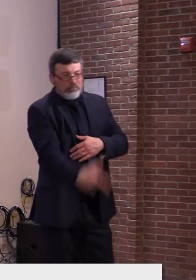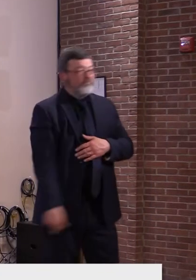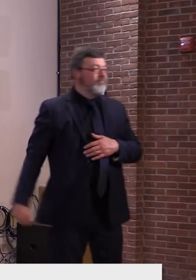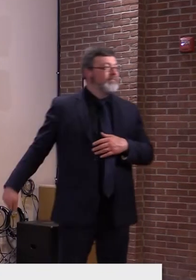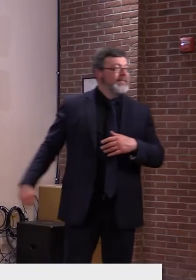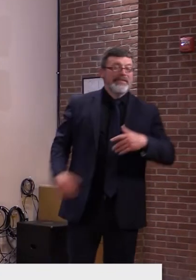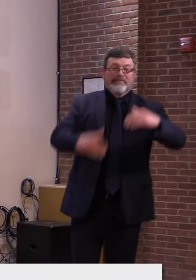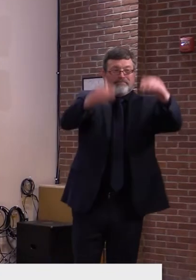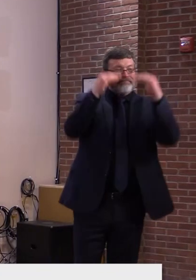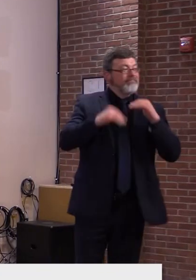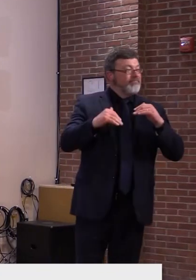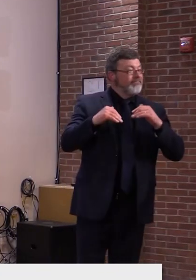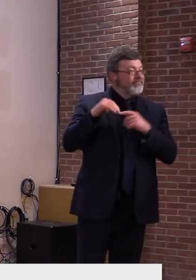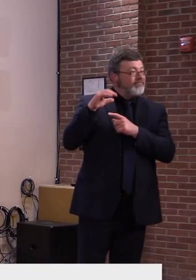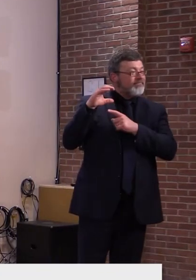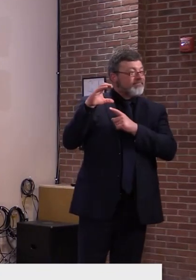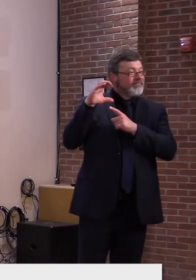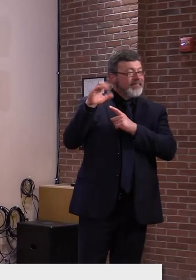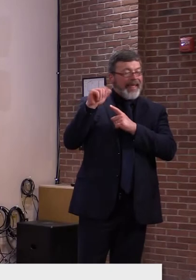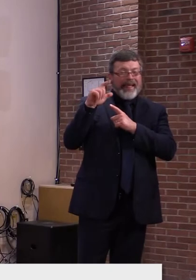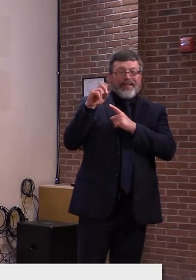Andrew McGregor, Caledonian Record.